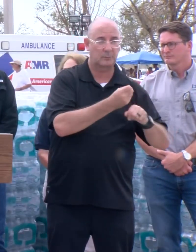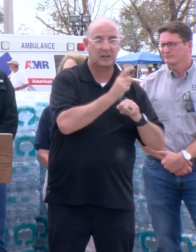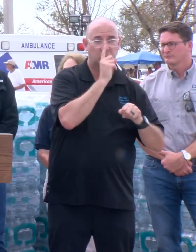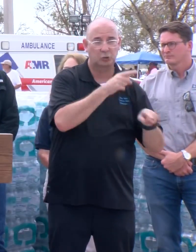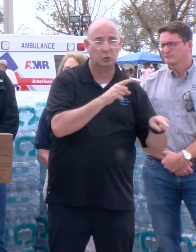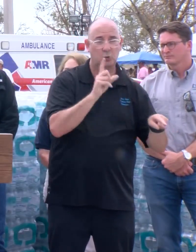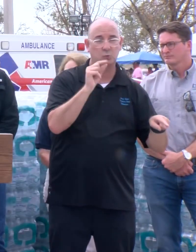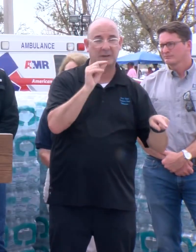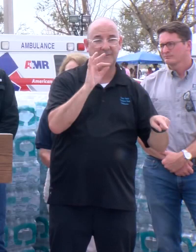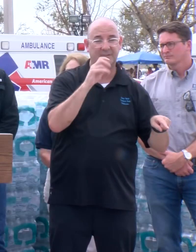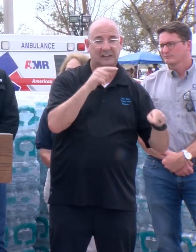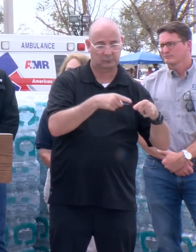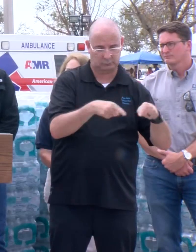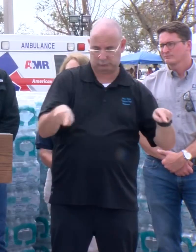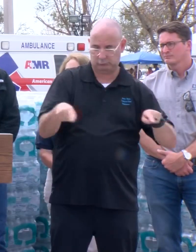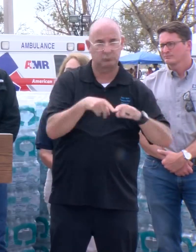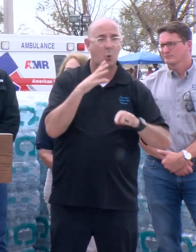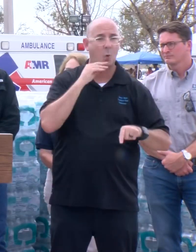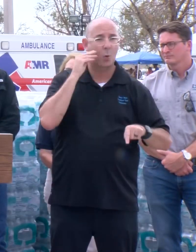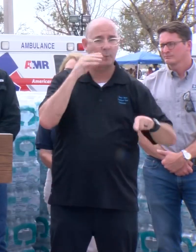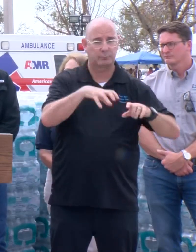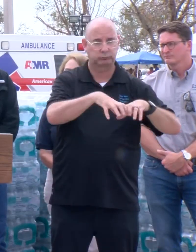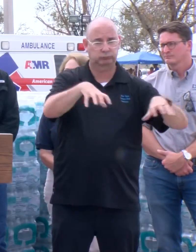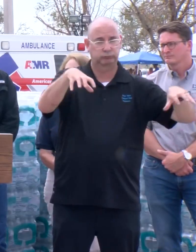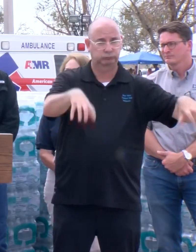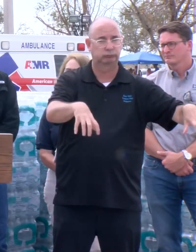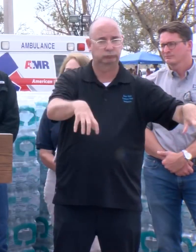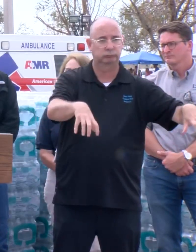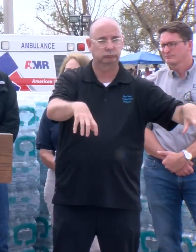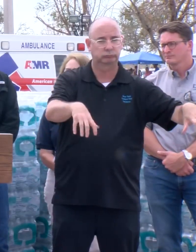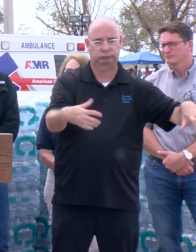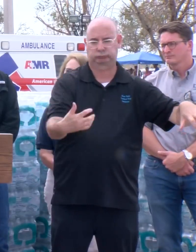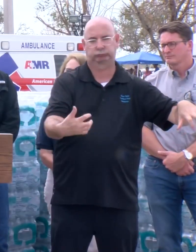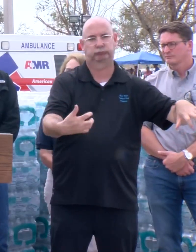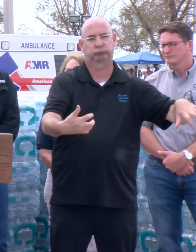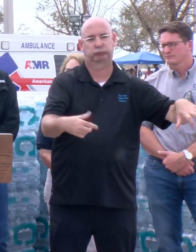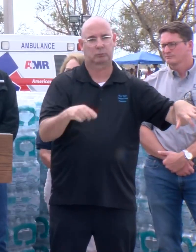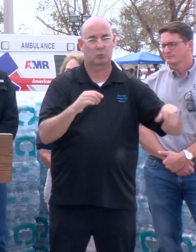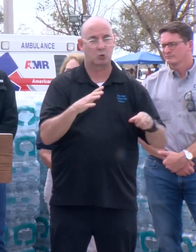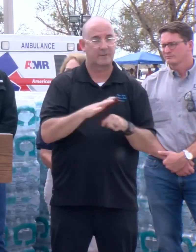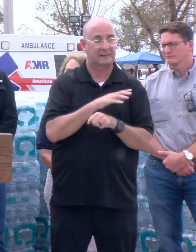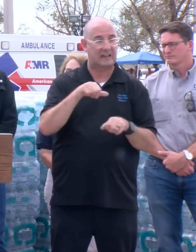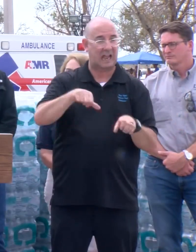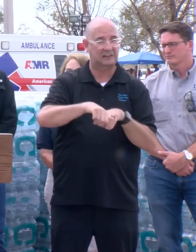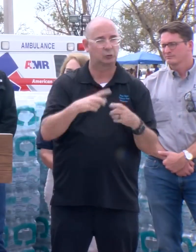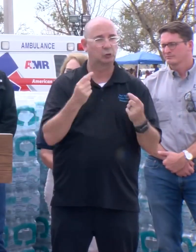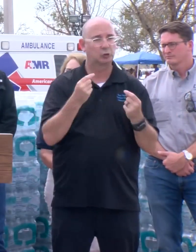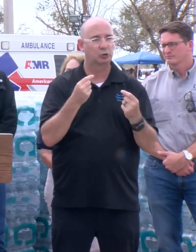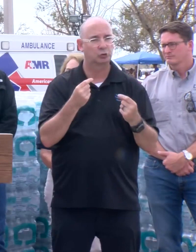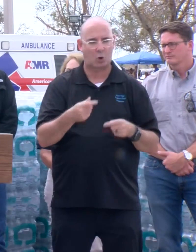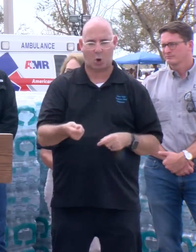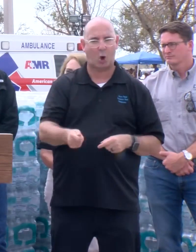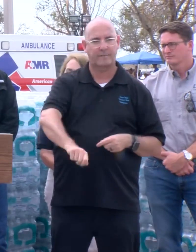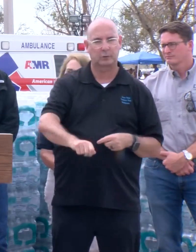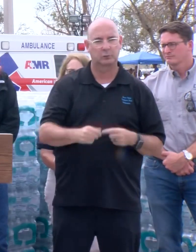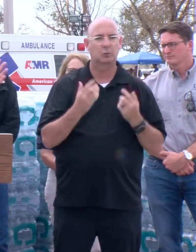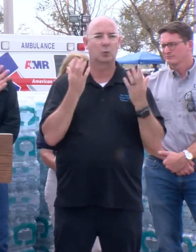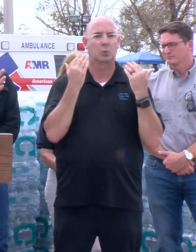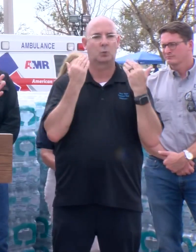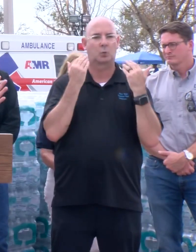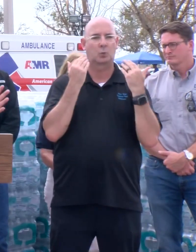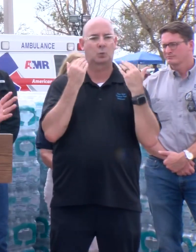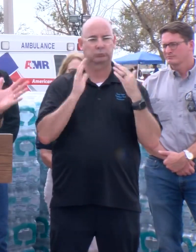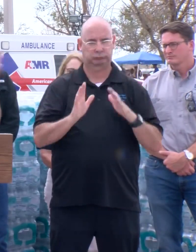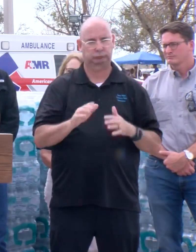away from your house. When you're going to refill up with gas, you need to let it cool off for 20 minutes, okay? And then make sure you pick up one of these, because you don't want to have anywhere. We